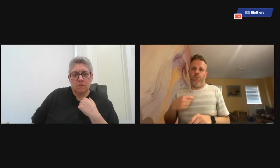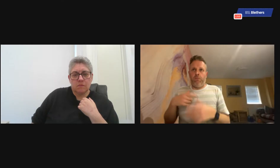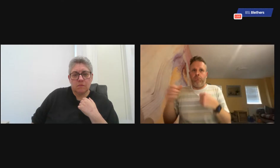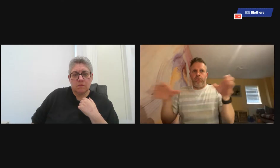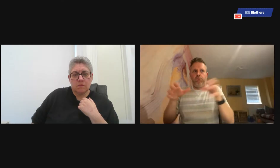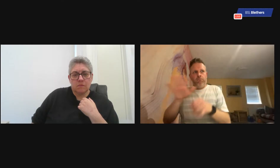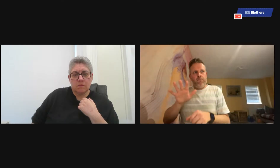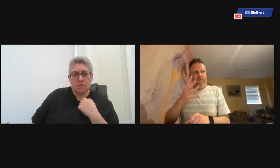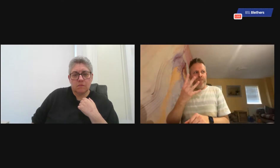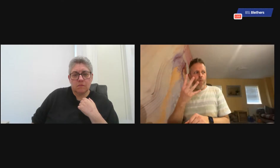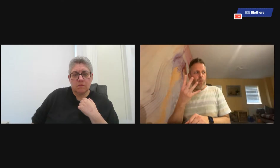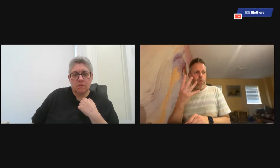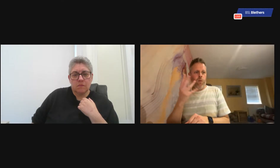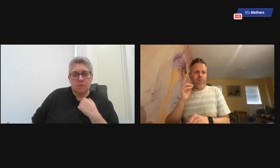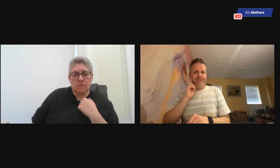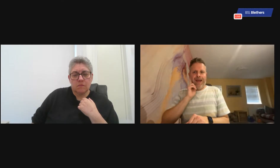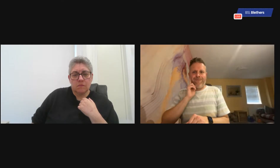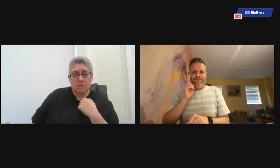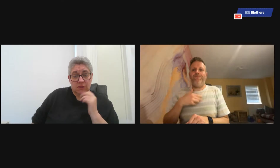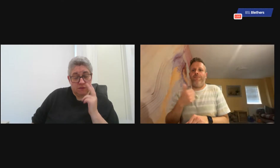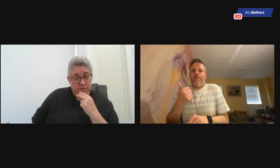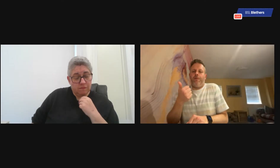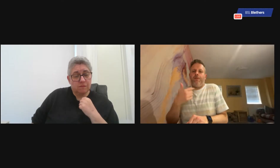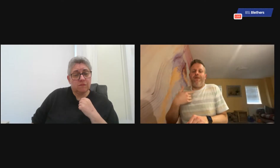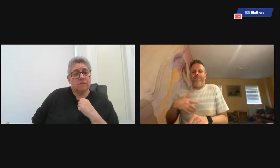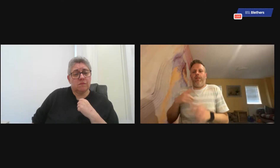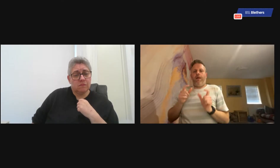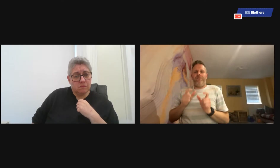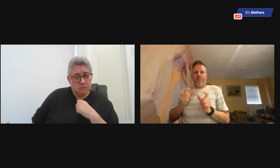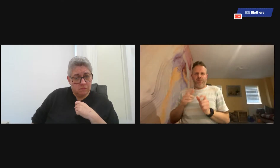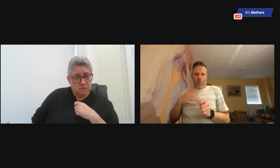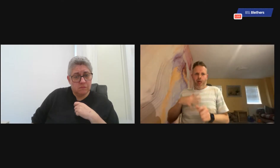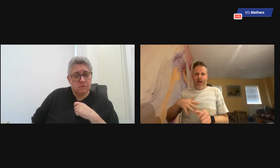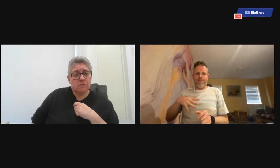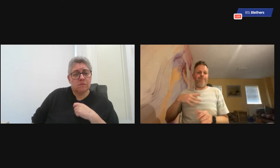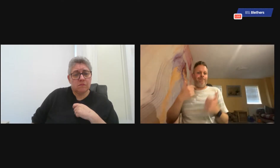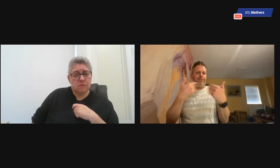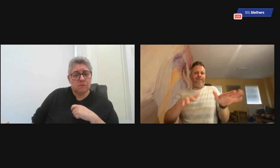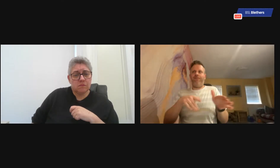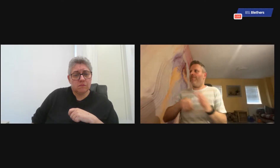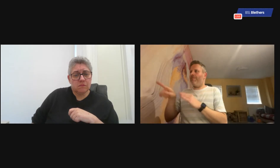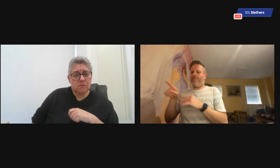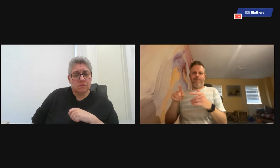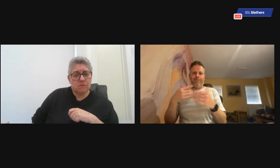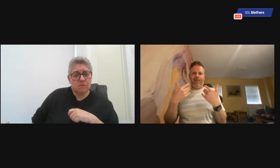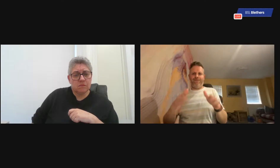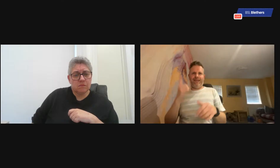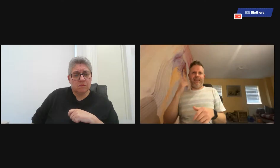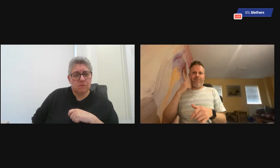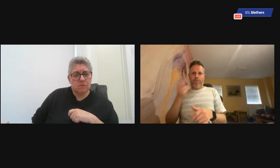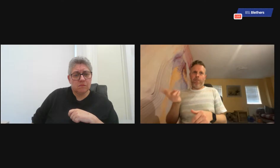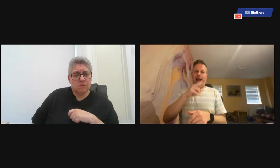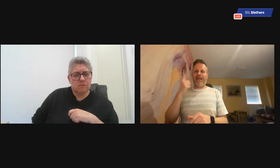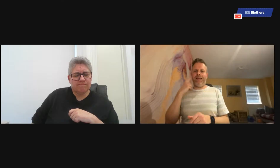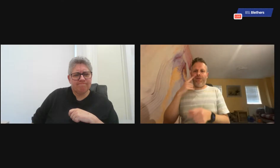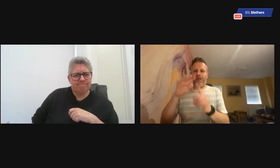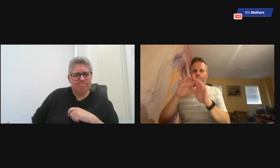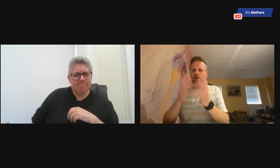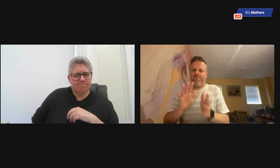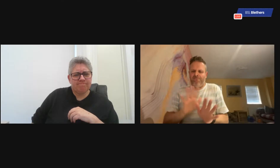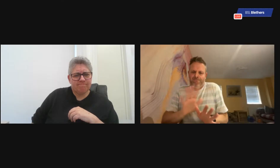process, takes 1 or 2 months, and it means that I now have 4 backup carers that I'm comfortable